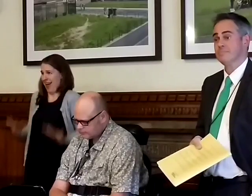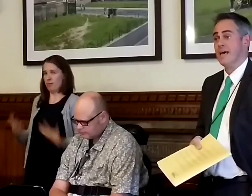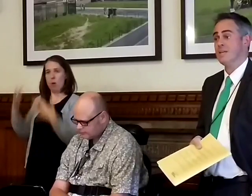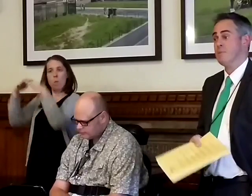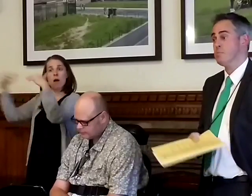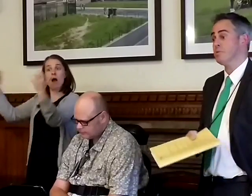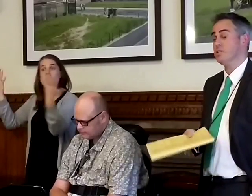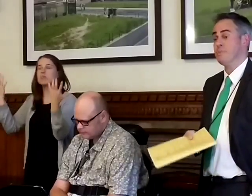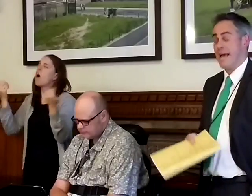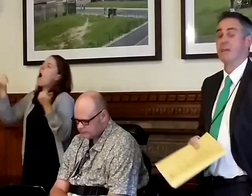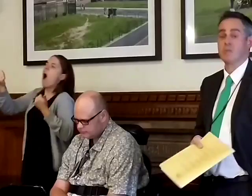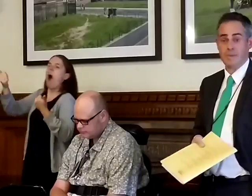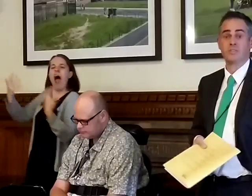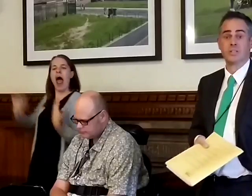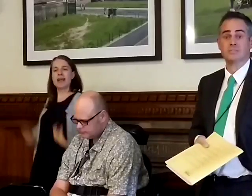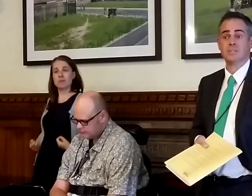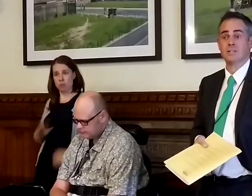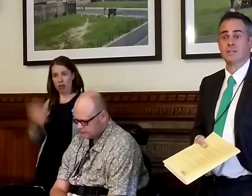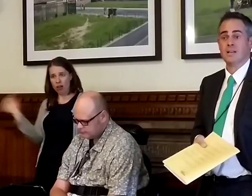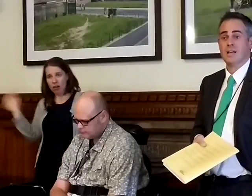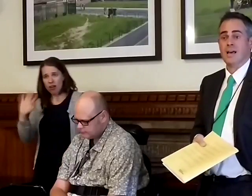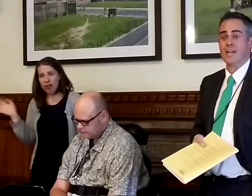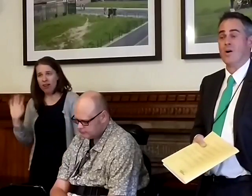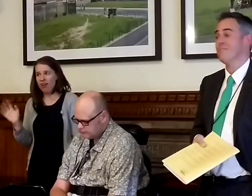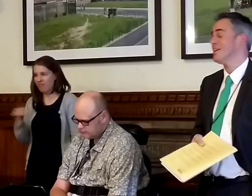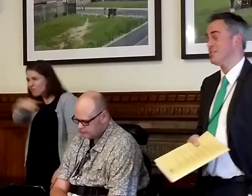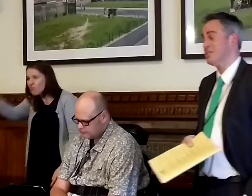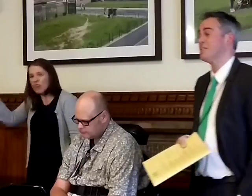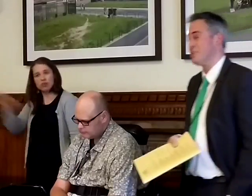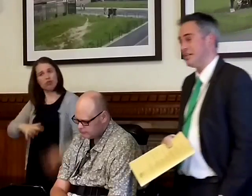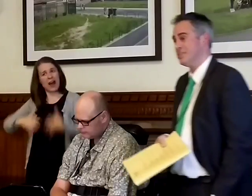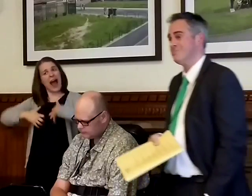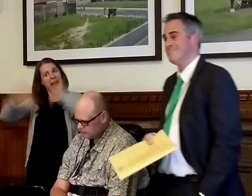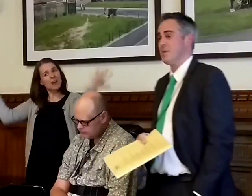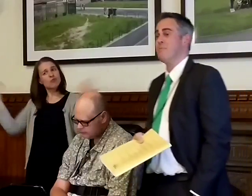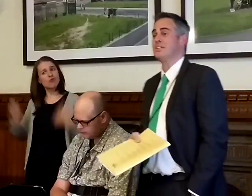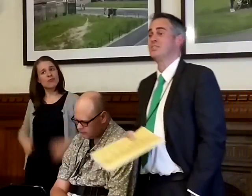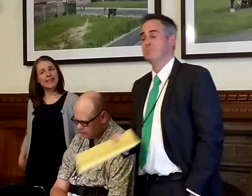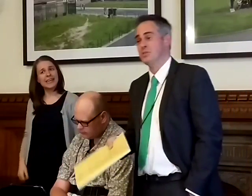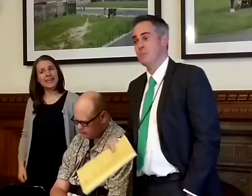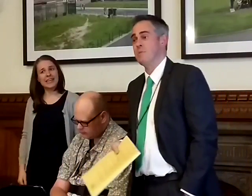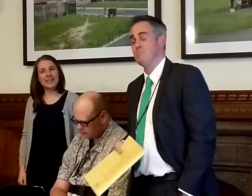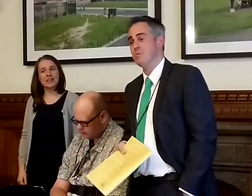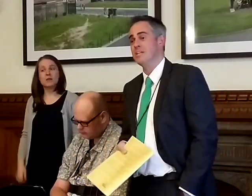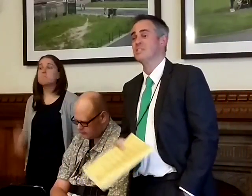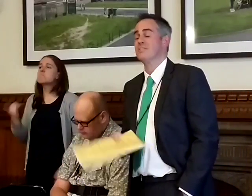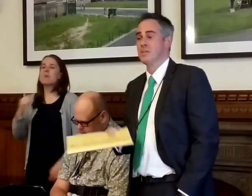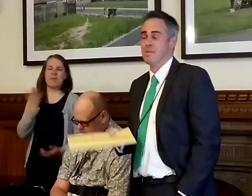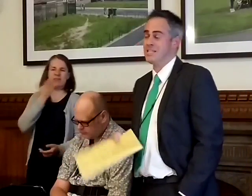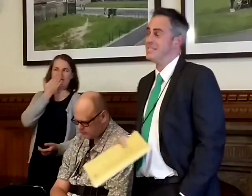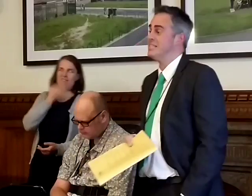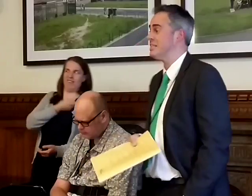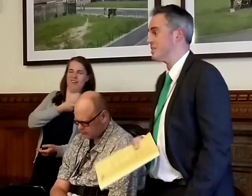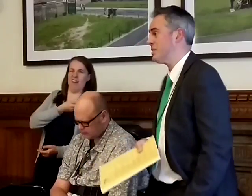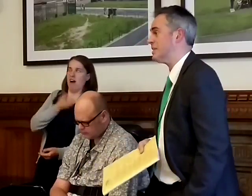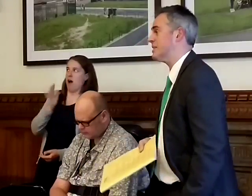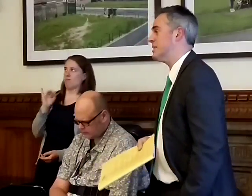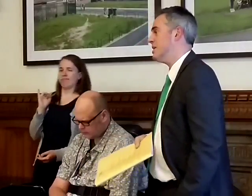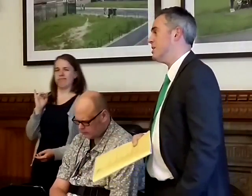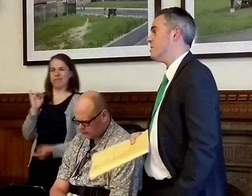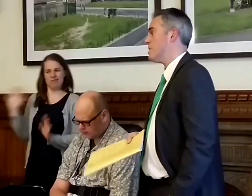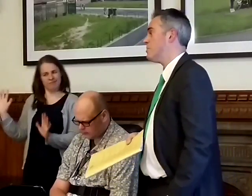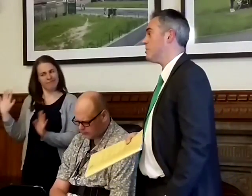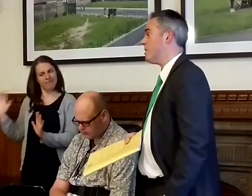doing, and people need to be angry about it. And however undignified it might seem to some people, it's nothing compared to the